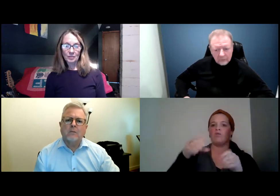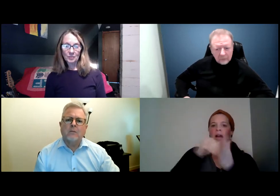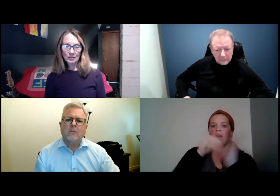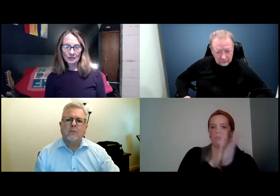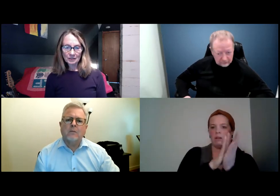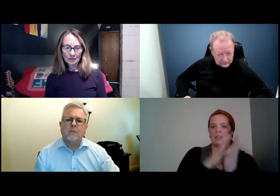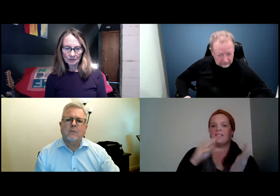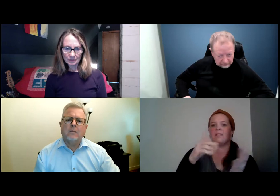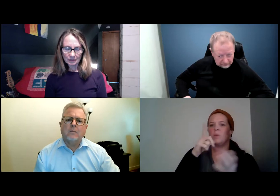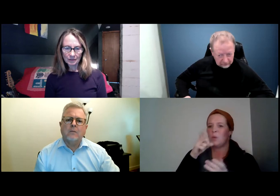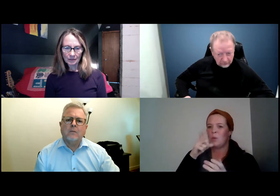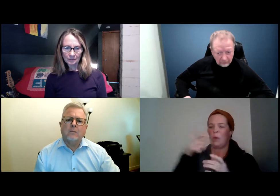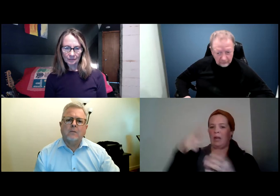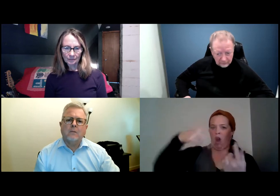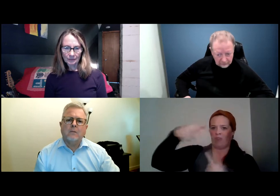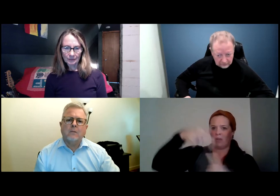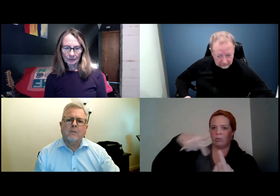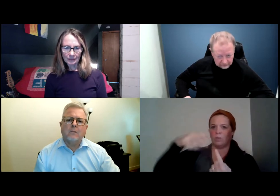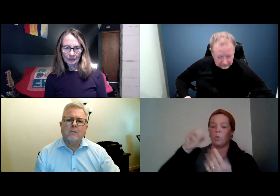when people get tested,